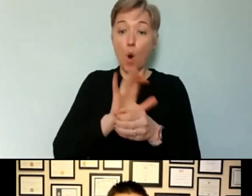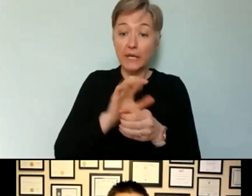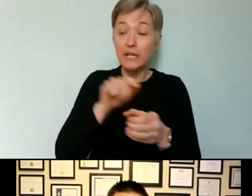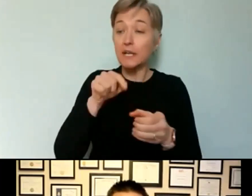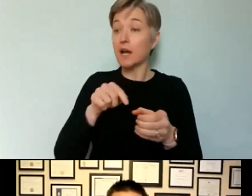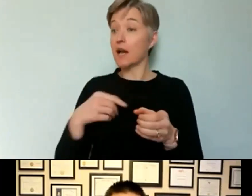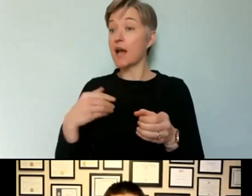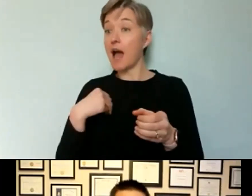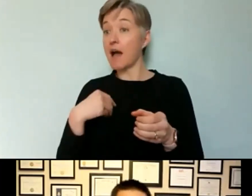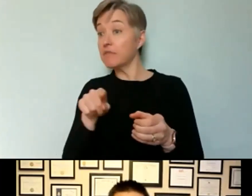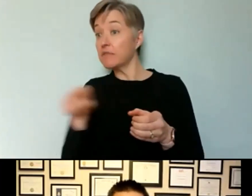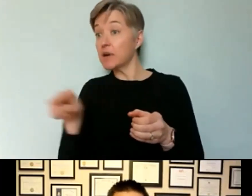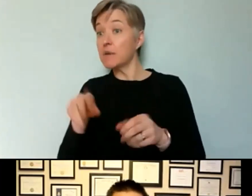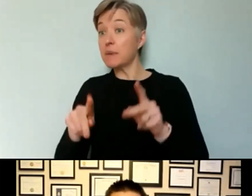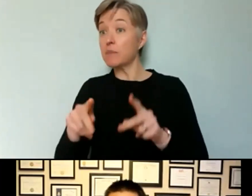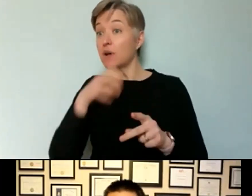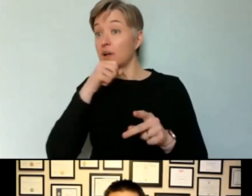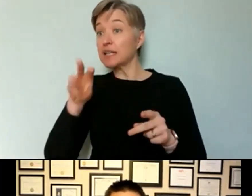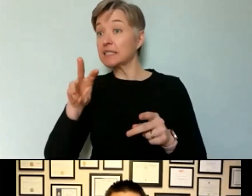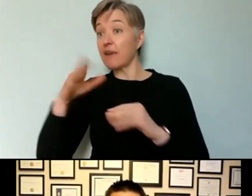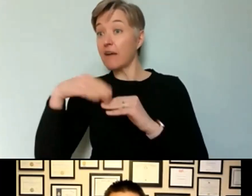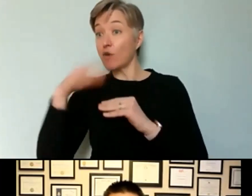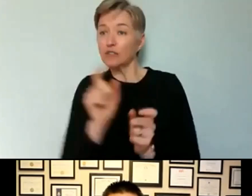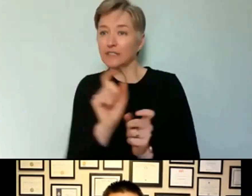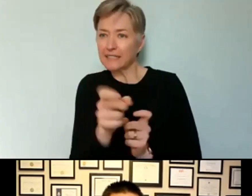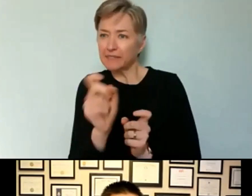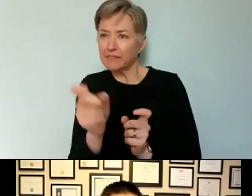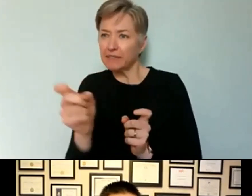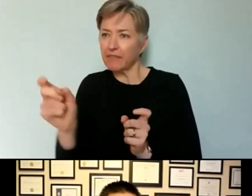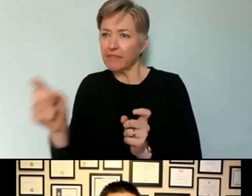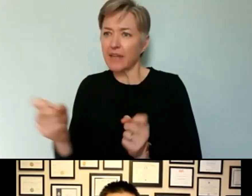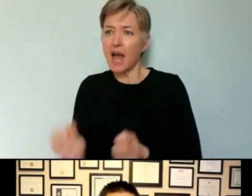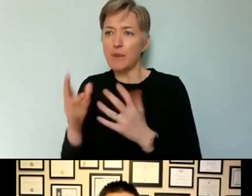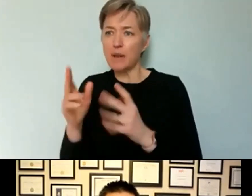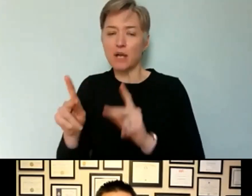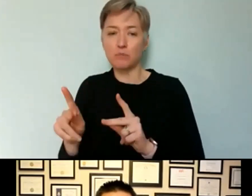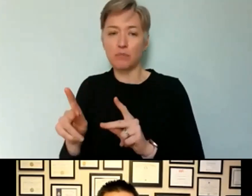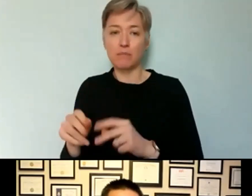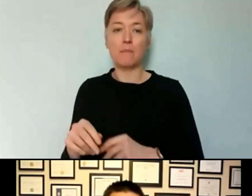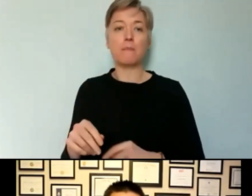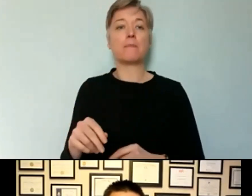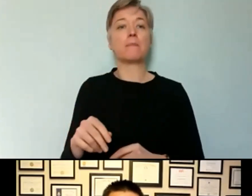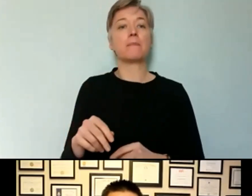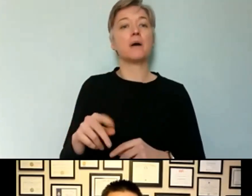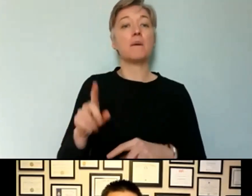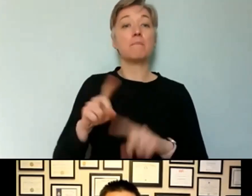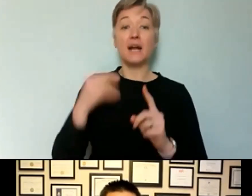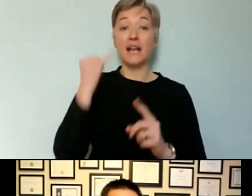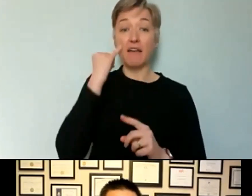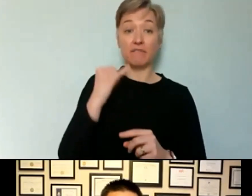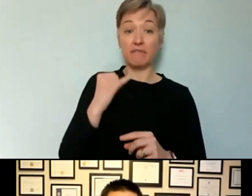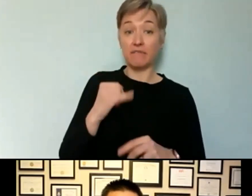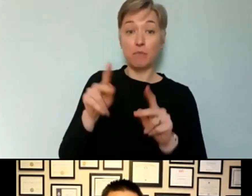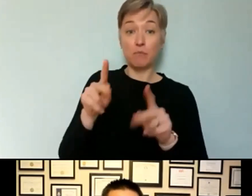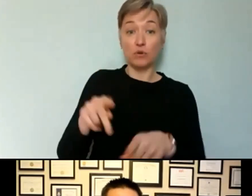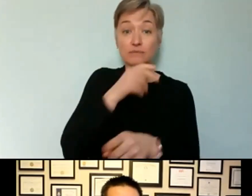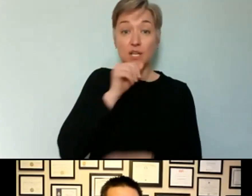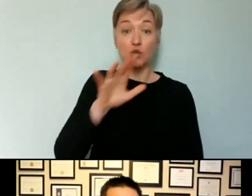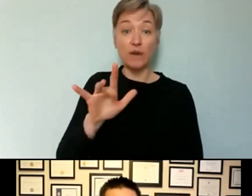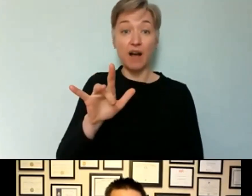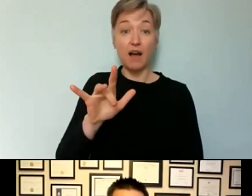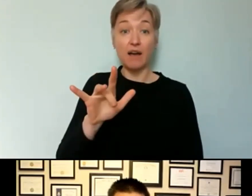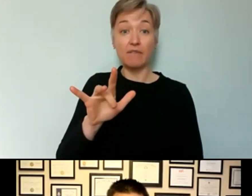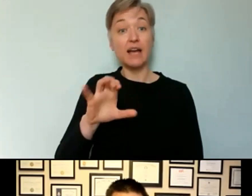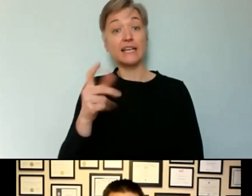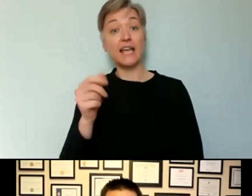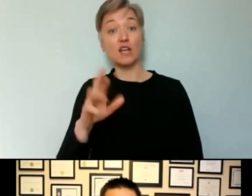older individuals there, and they vaccinate as many of them as they can. But then if you have somebody who's 25 who is a cancer survivor, you cannot use